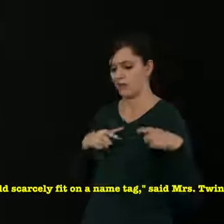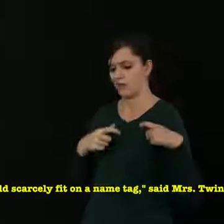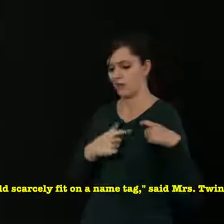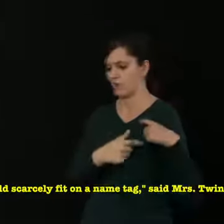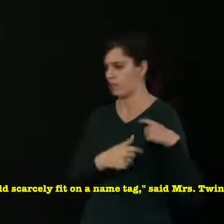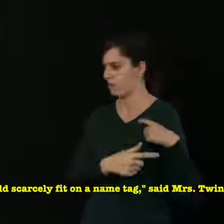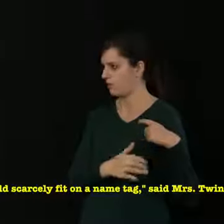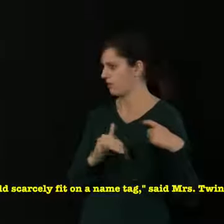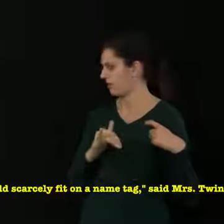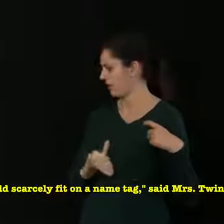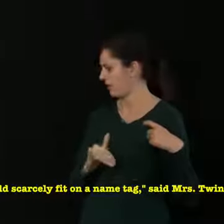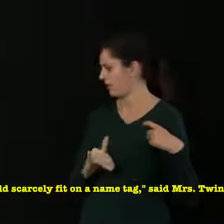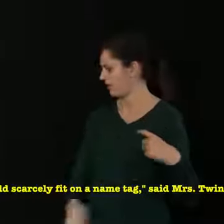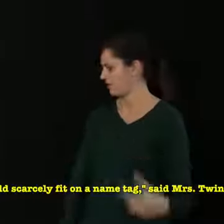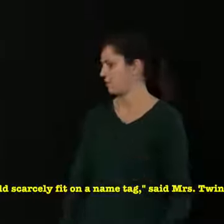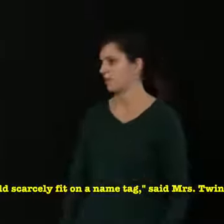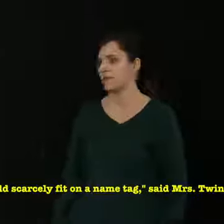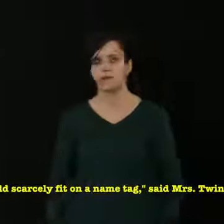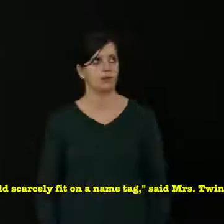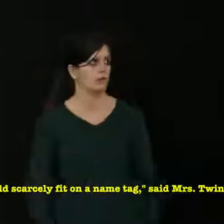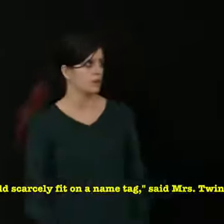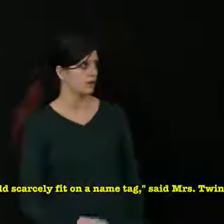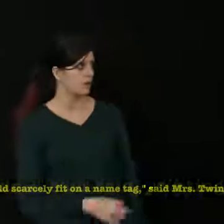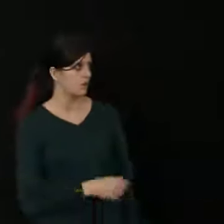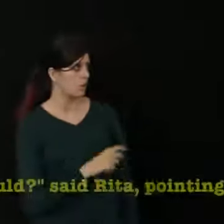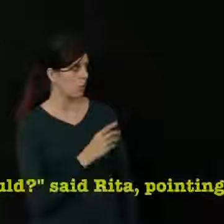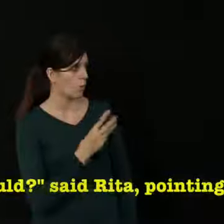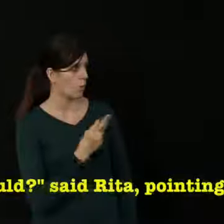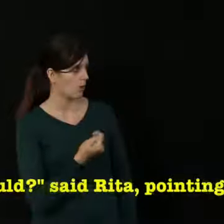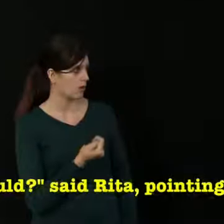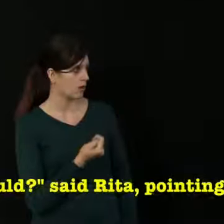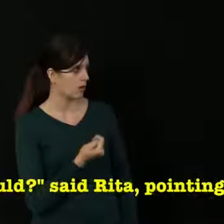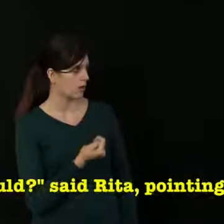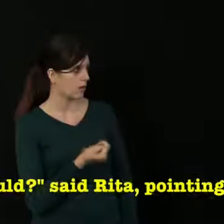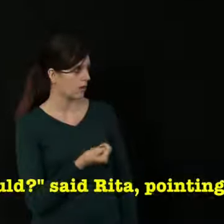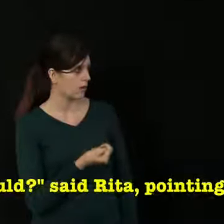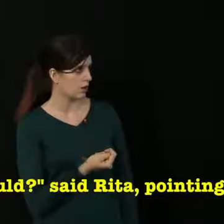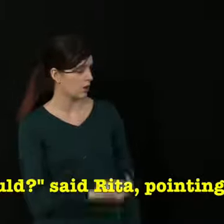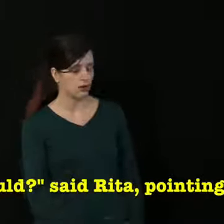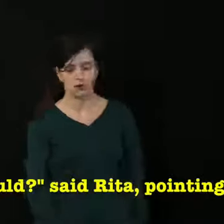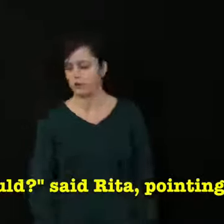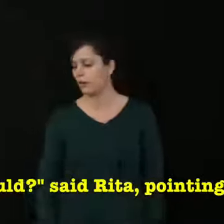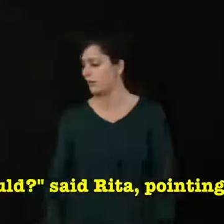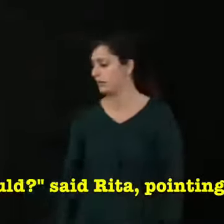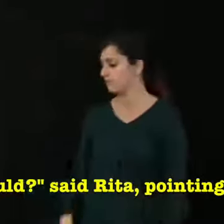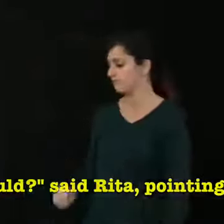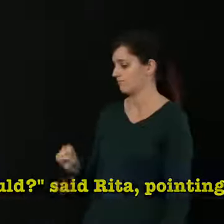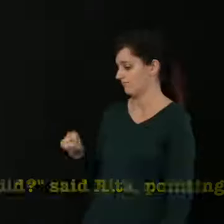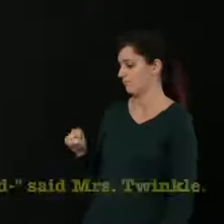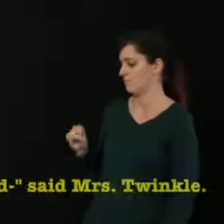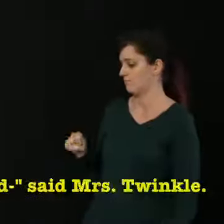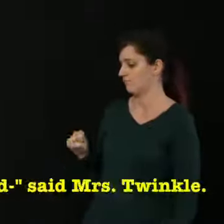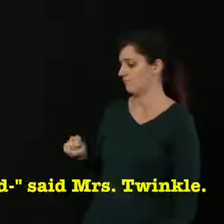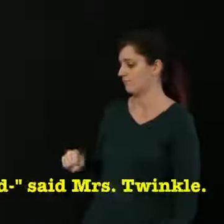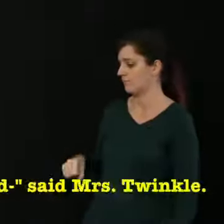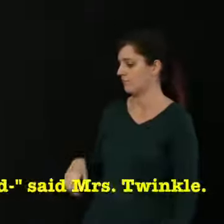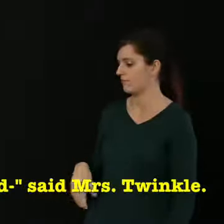on a name tag," said Mrs. Twinkle. "It would," said Rita, pointing. "And," said